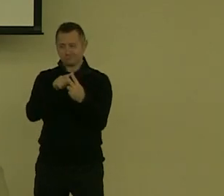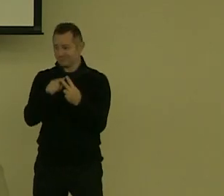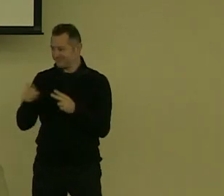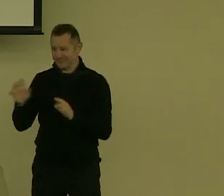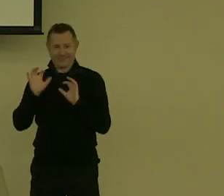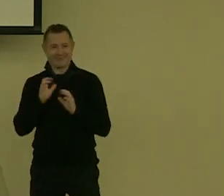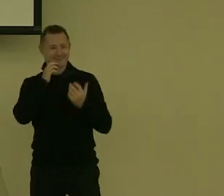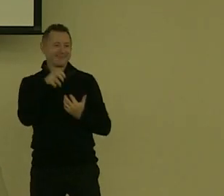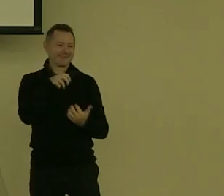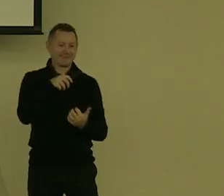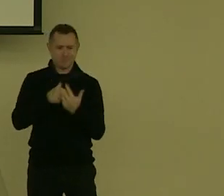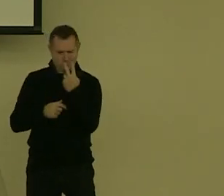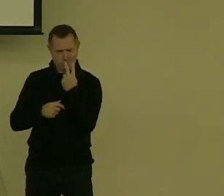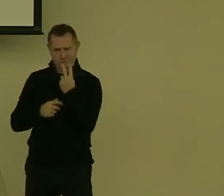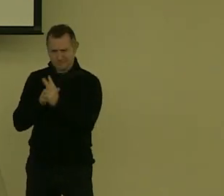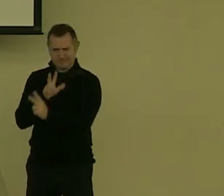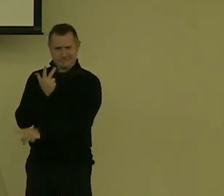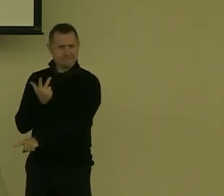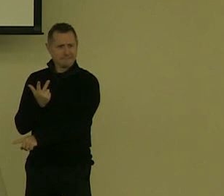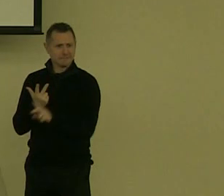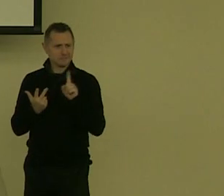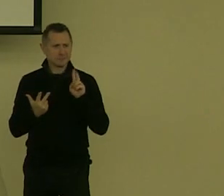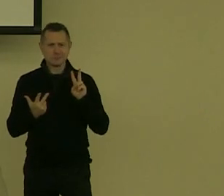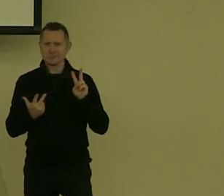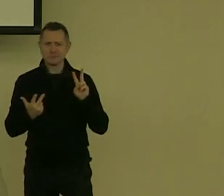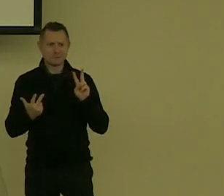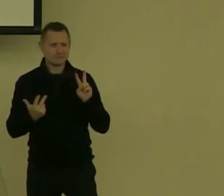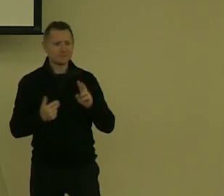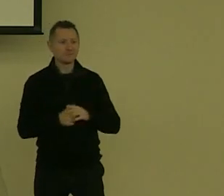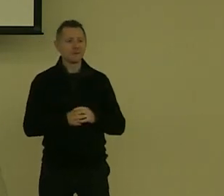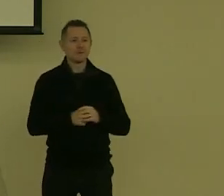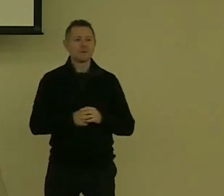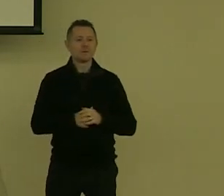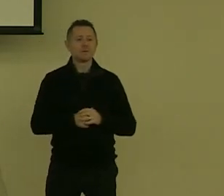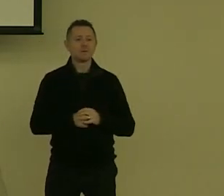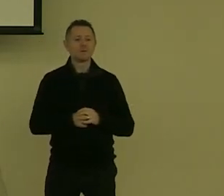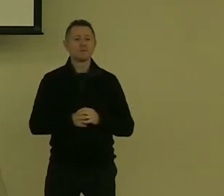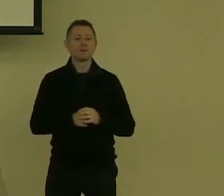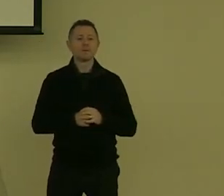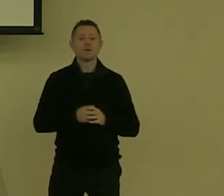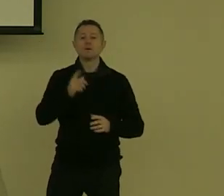to actually nominees for Best Online Comic Studies Scholarship,